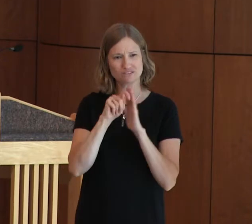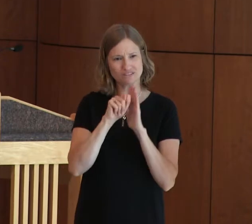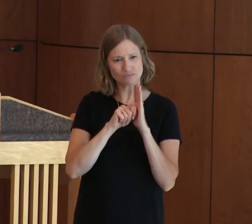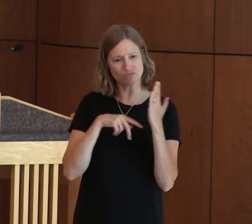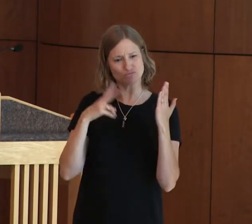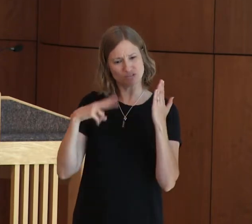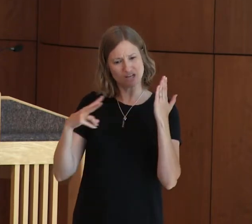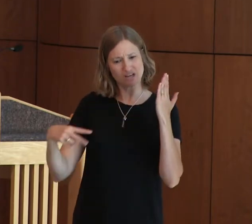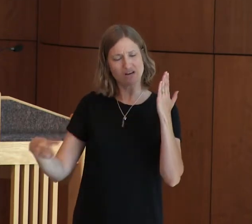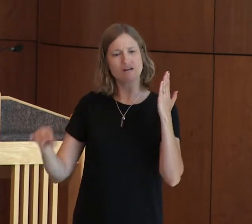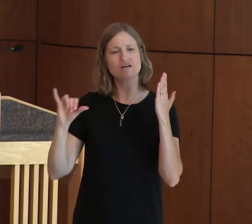other.